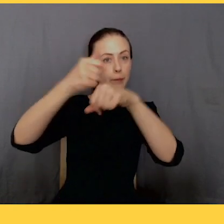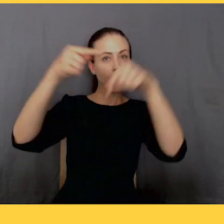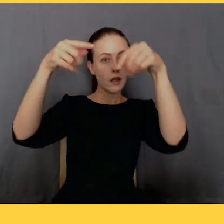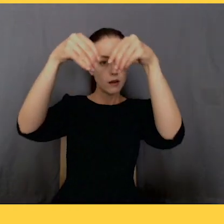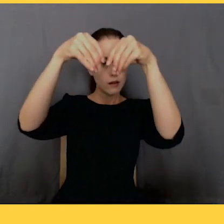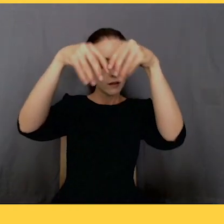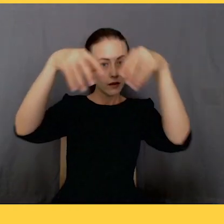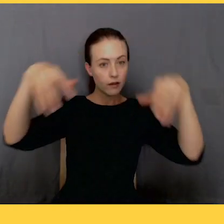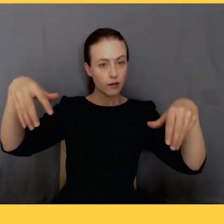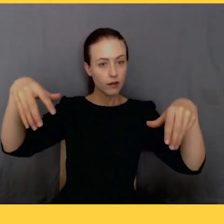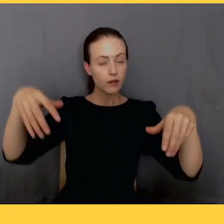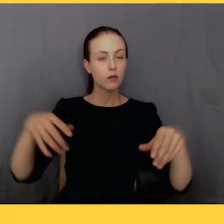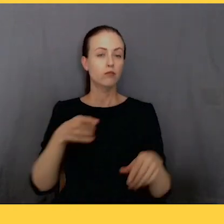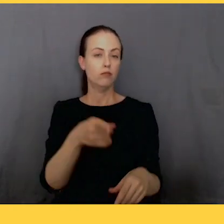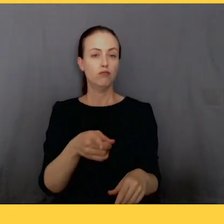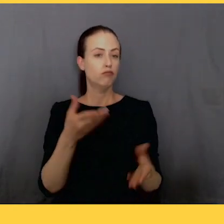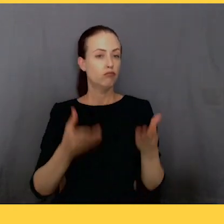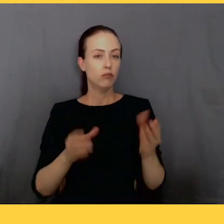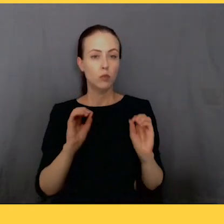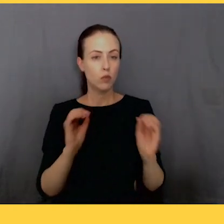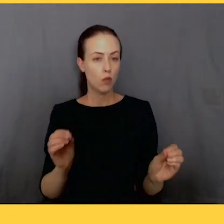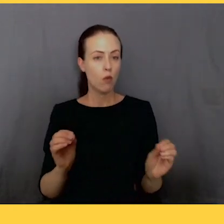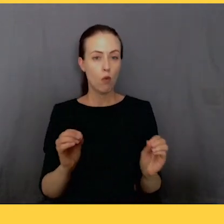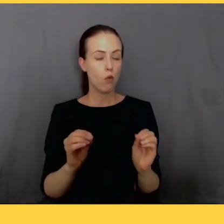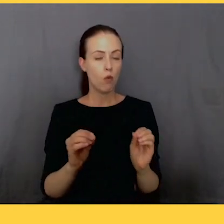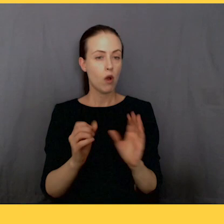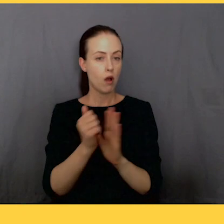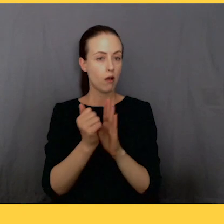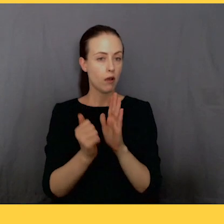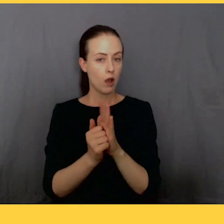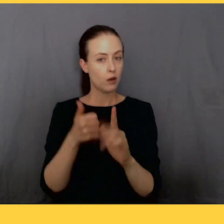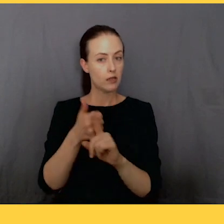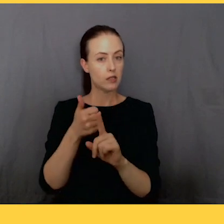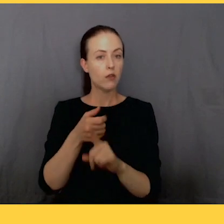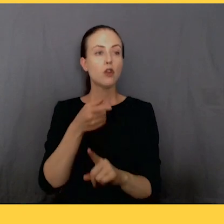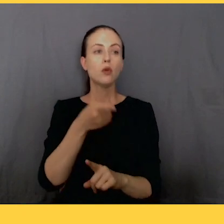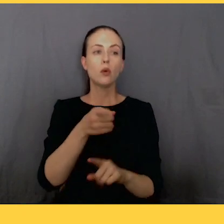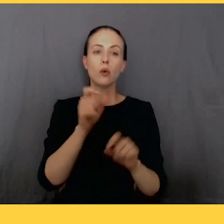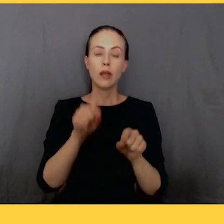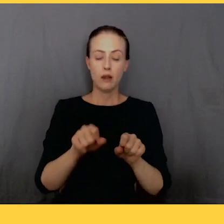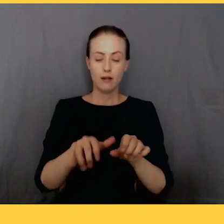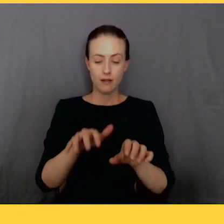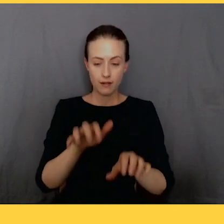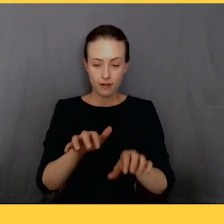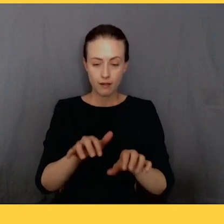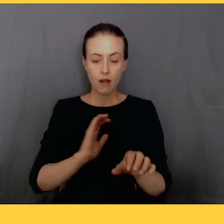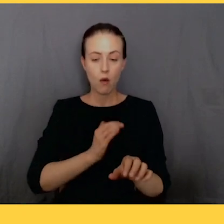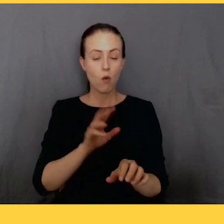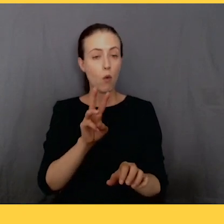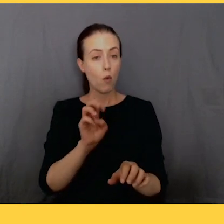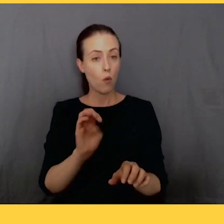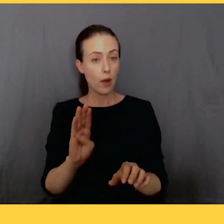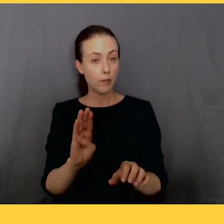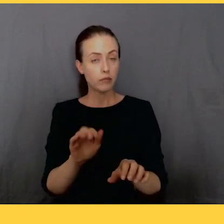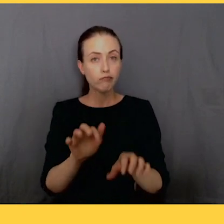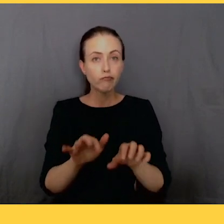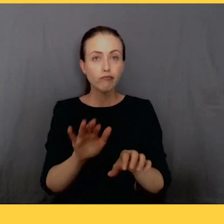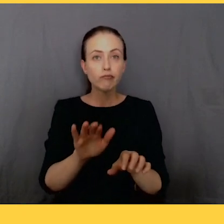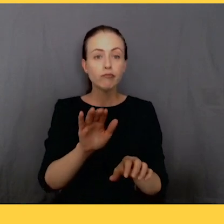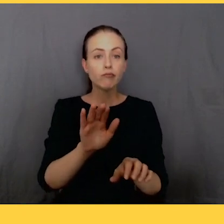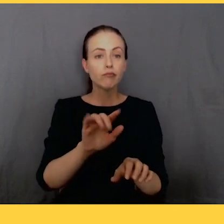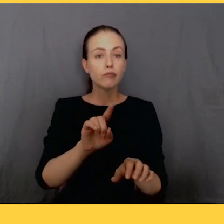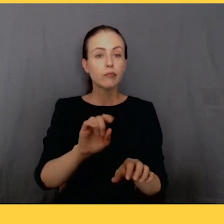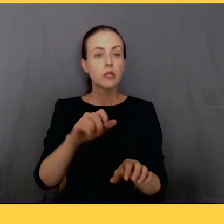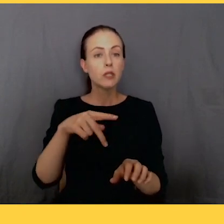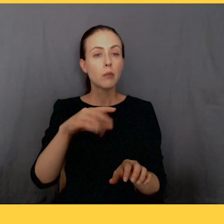information and your choice of contact, whether it's a text, an email, or a phone call. And anytime we have a PSPS event and